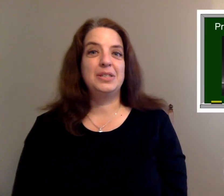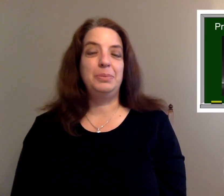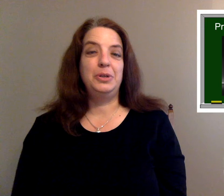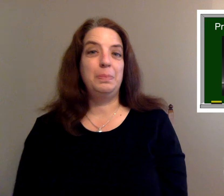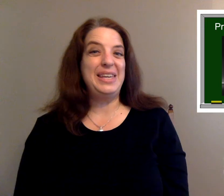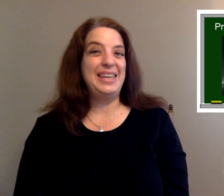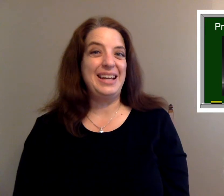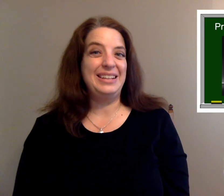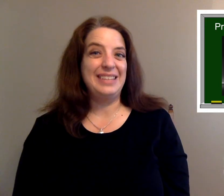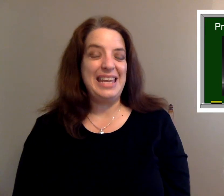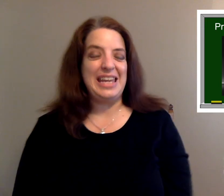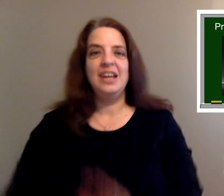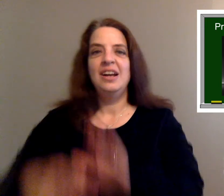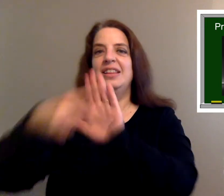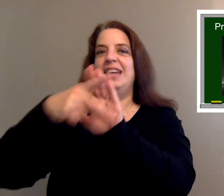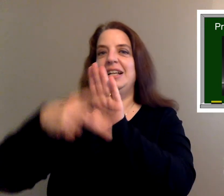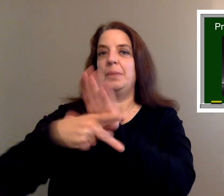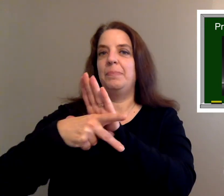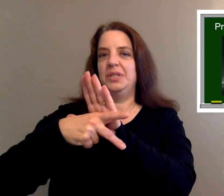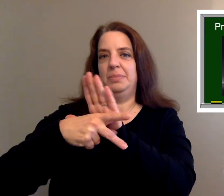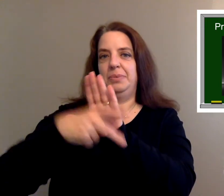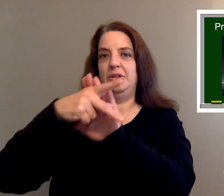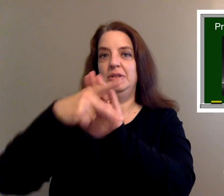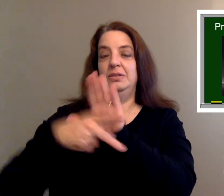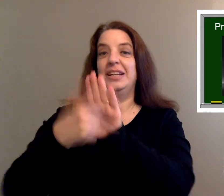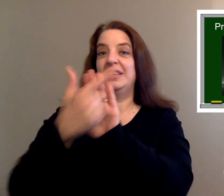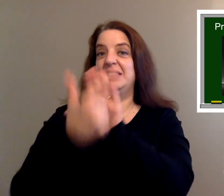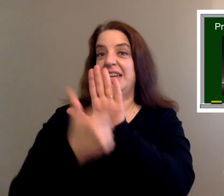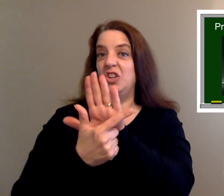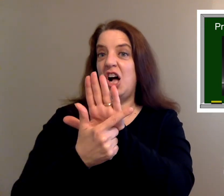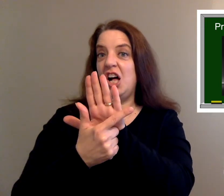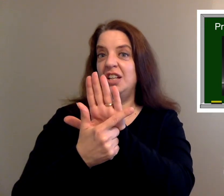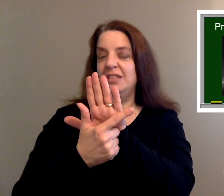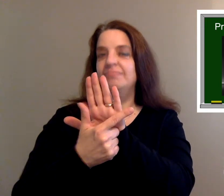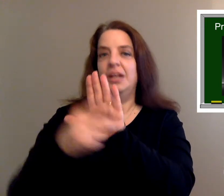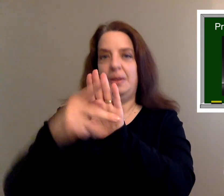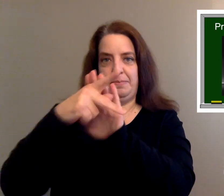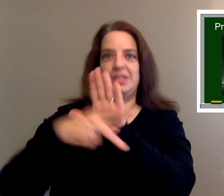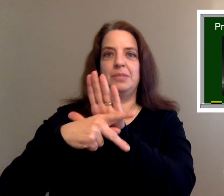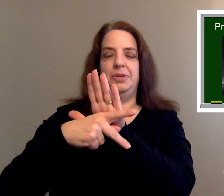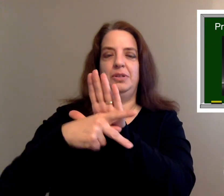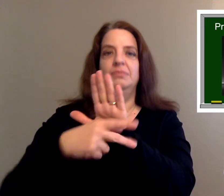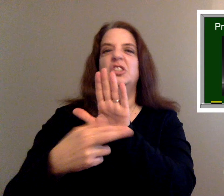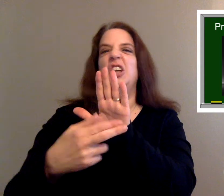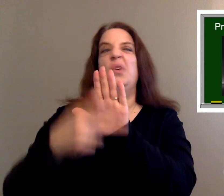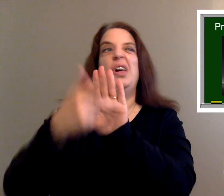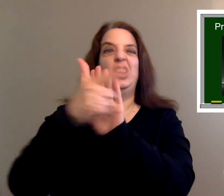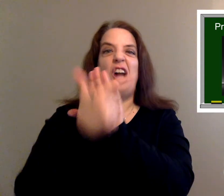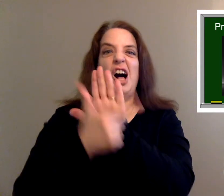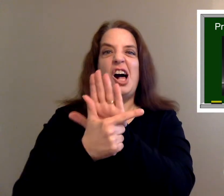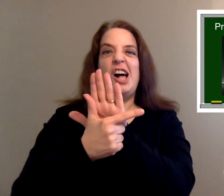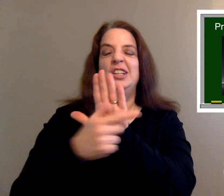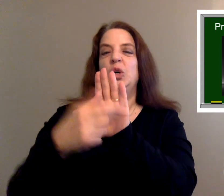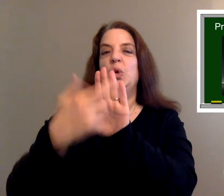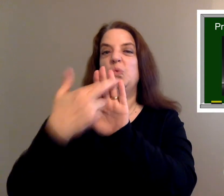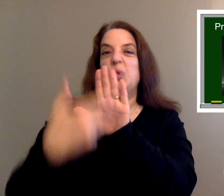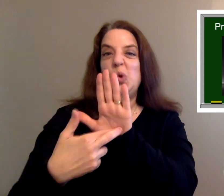principal, P-L-E, that's principle. Like the sign law, principle. So law,